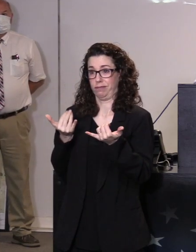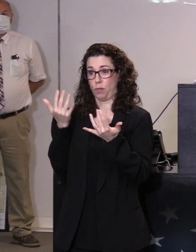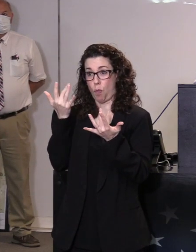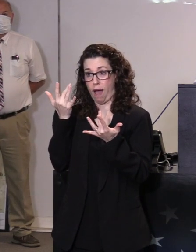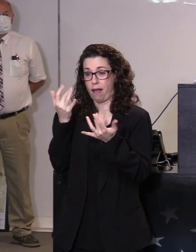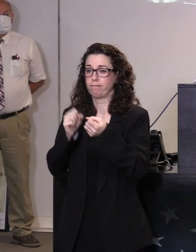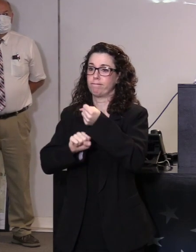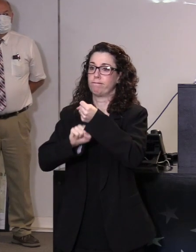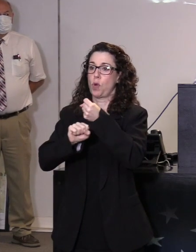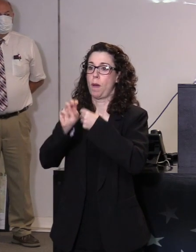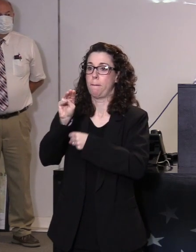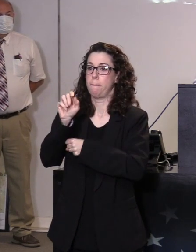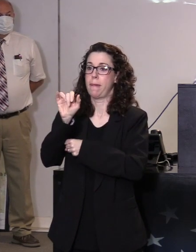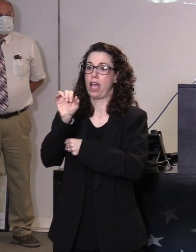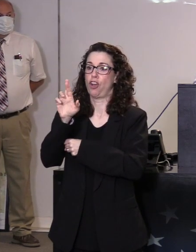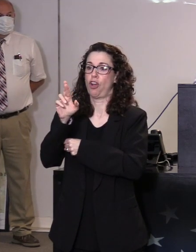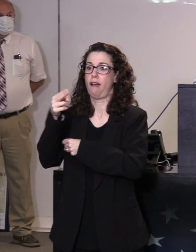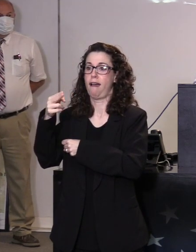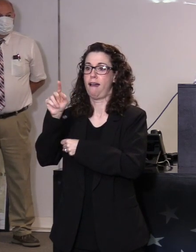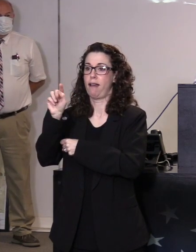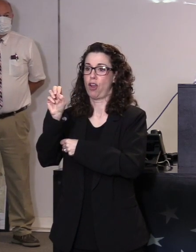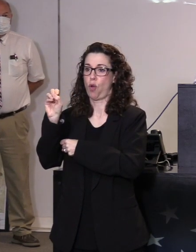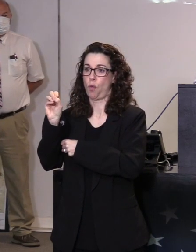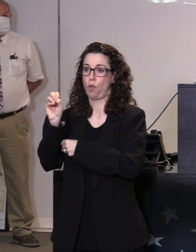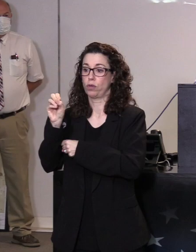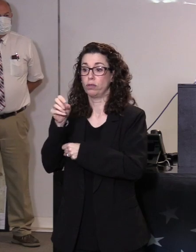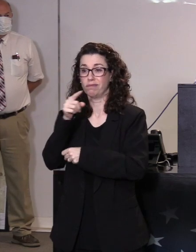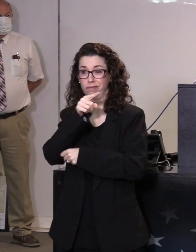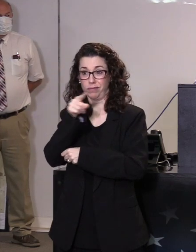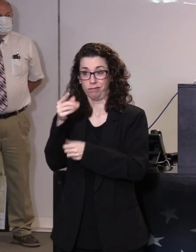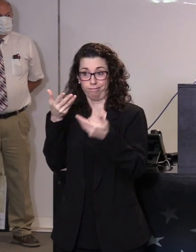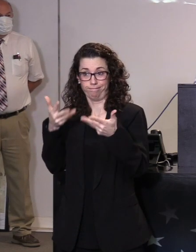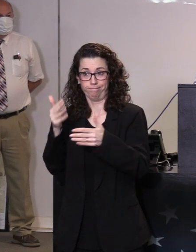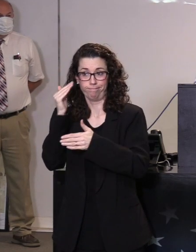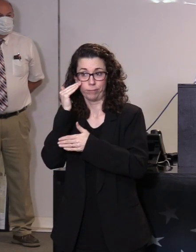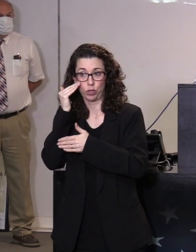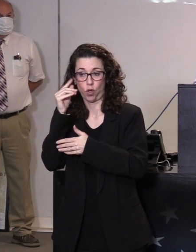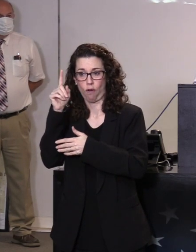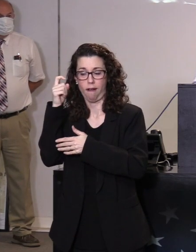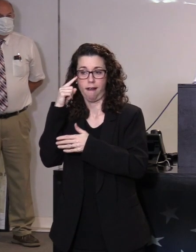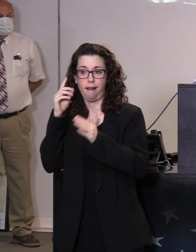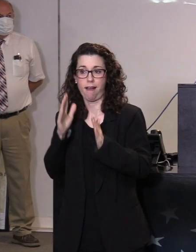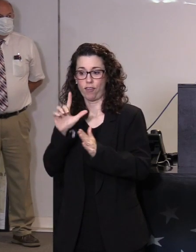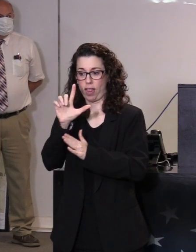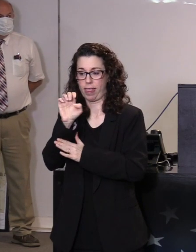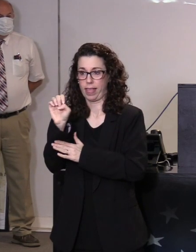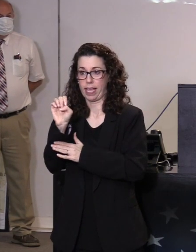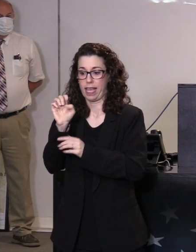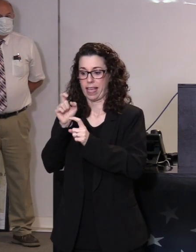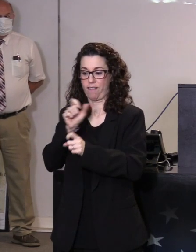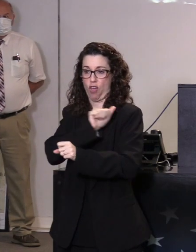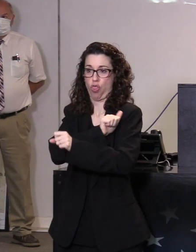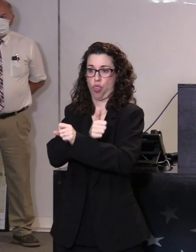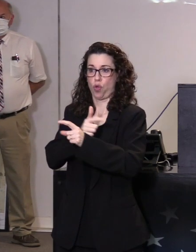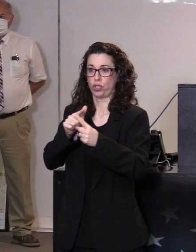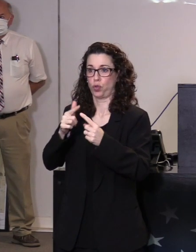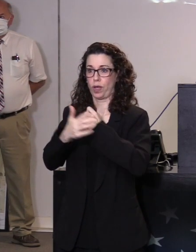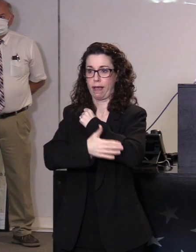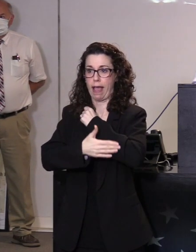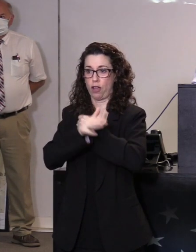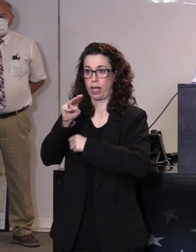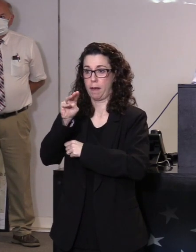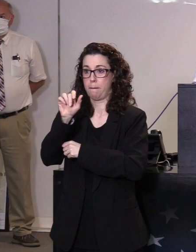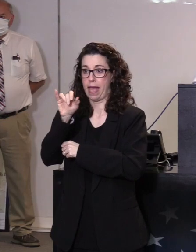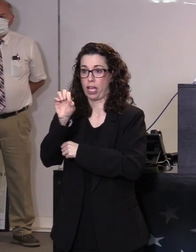Mayor Hutto. As you know, Governor Lee has given the authority to county mayors to mandate